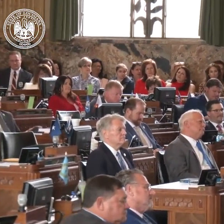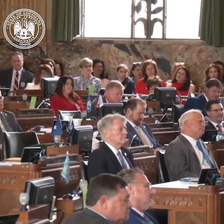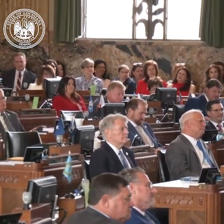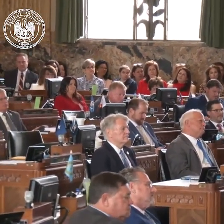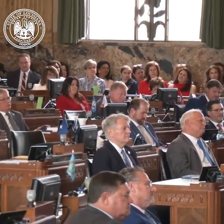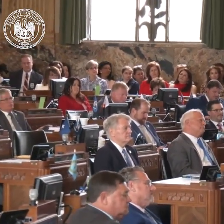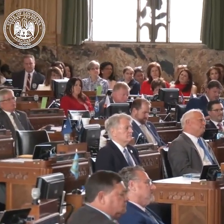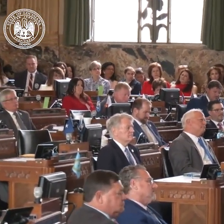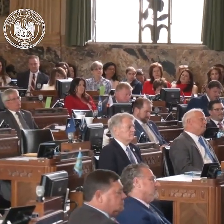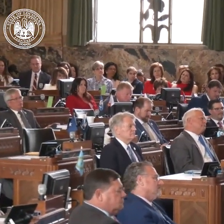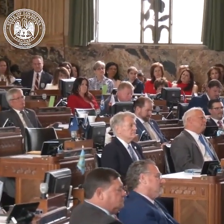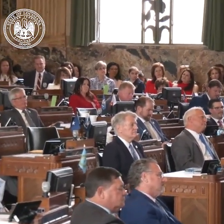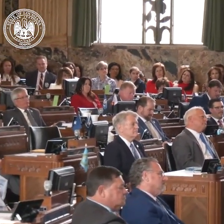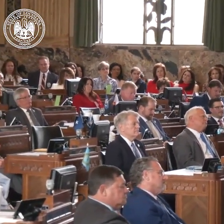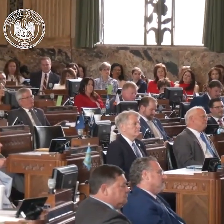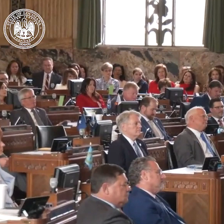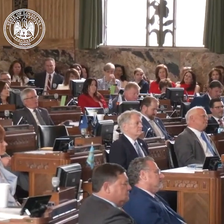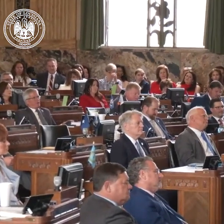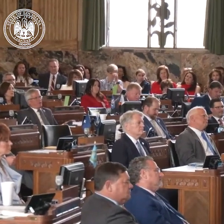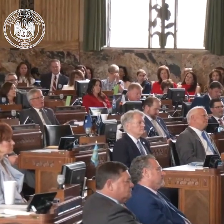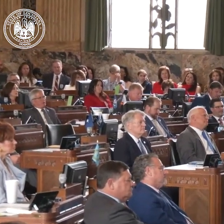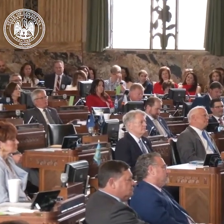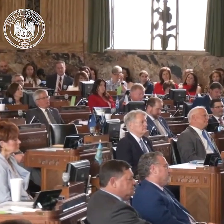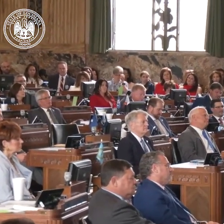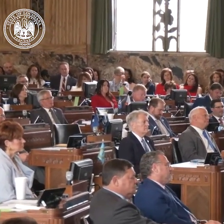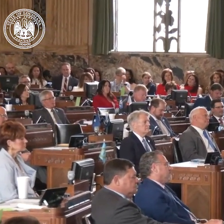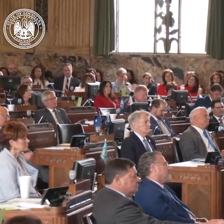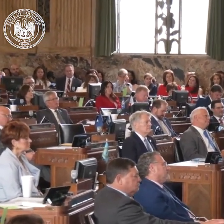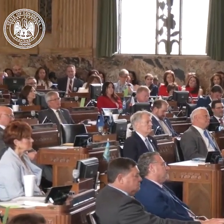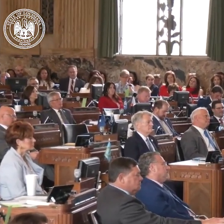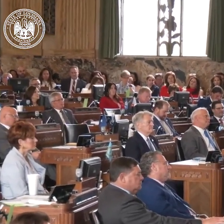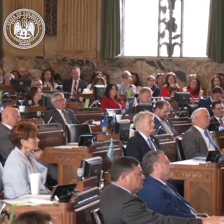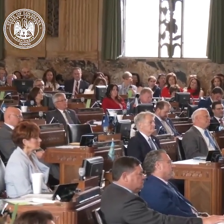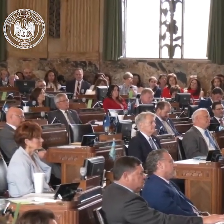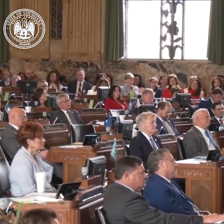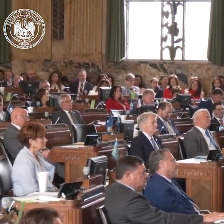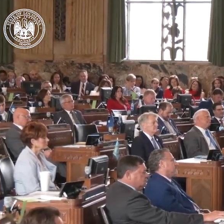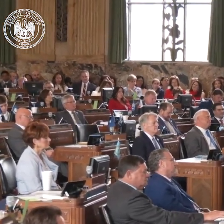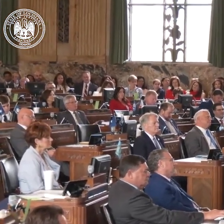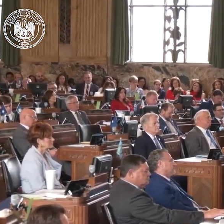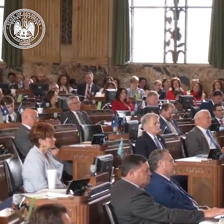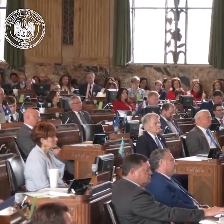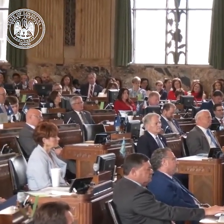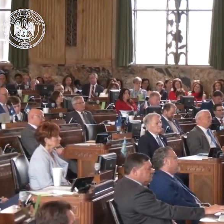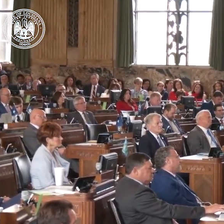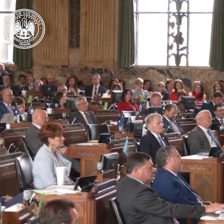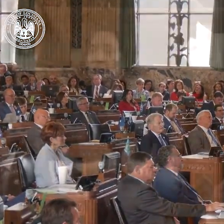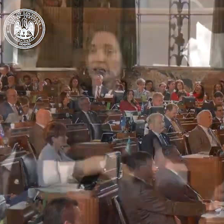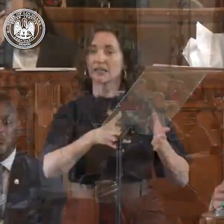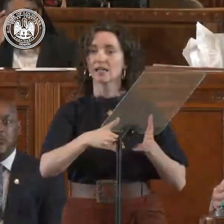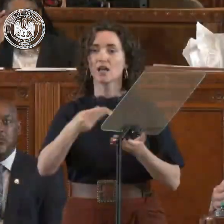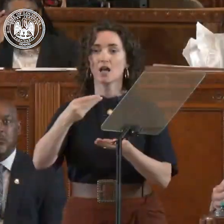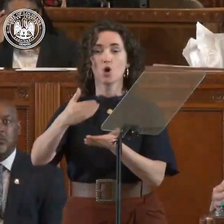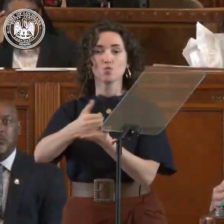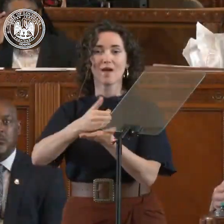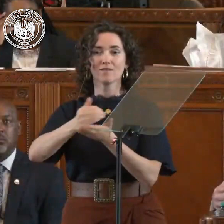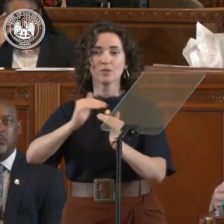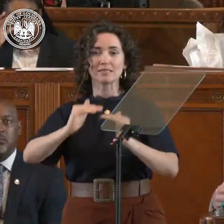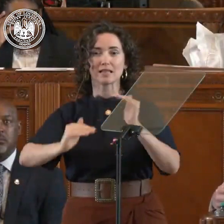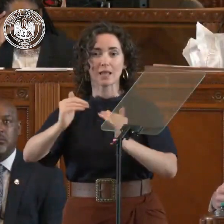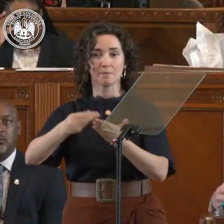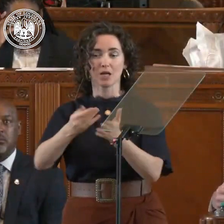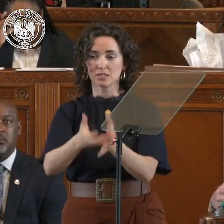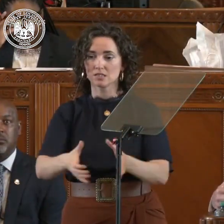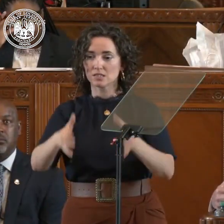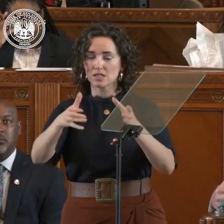Our responsible budgeting, strategic investments, and record deposits into the rainy day and revenue stabilization funds will give the next